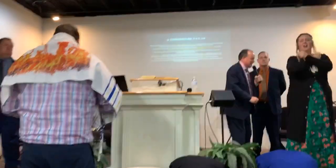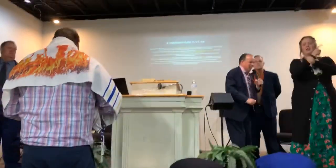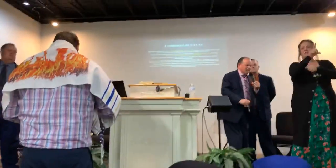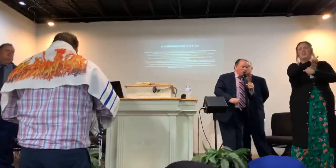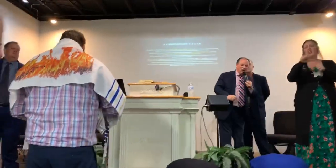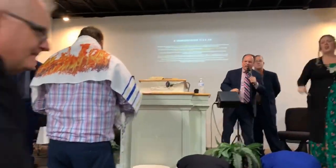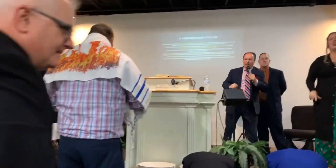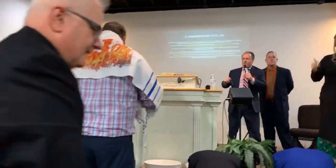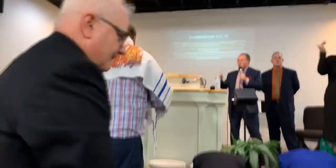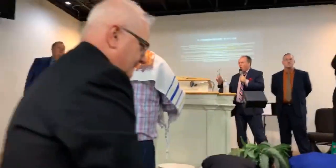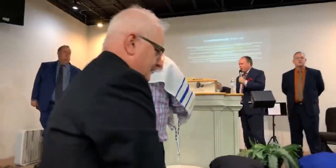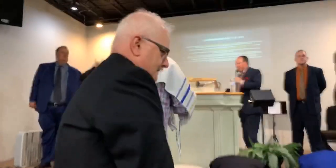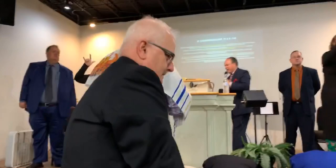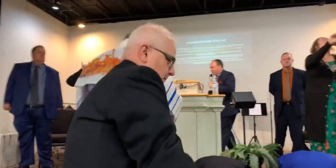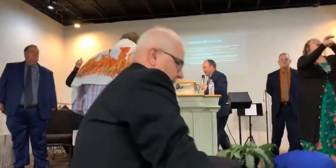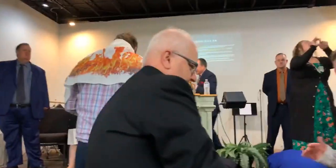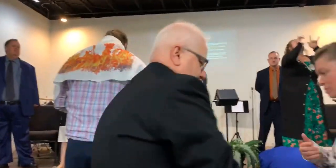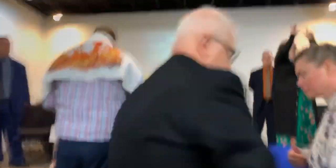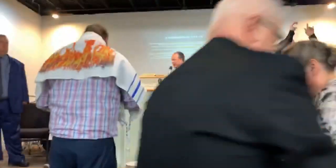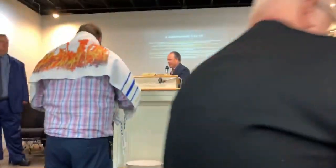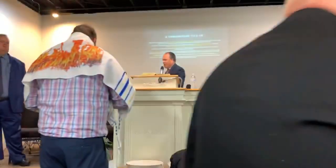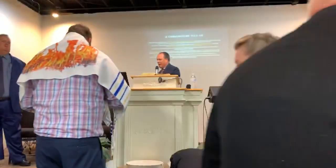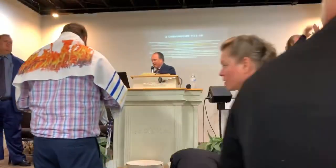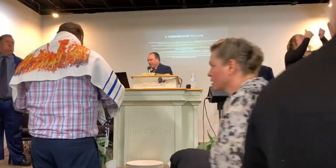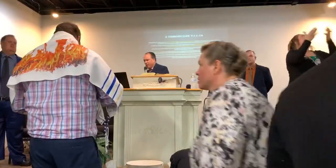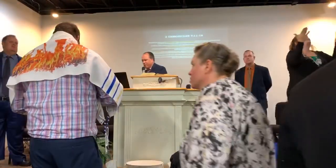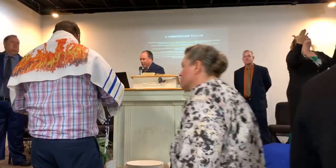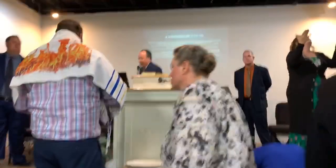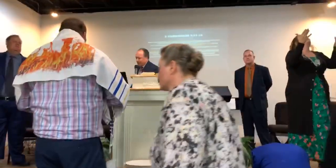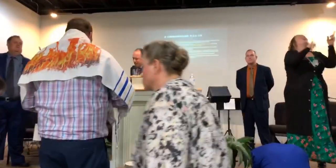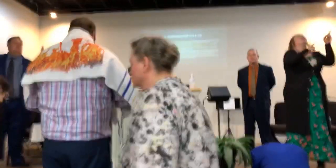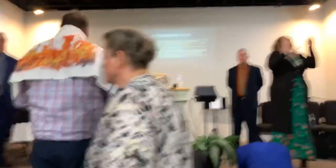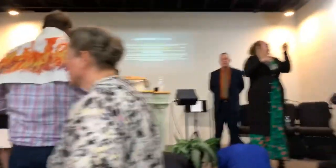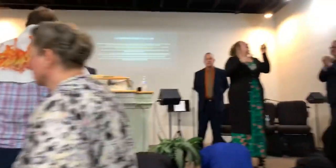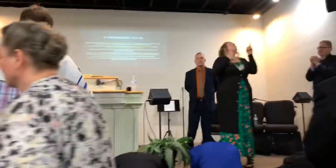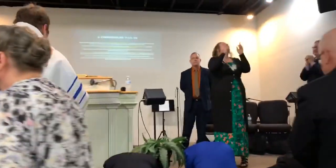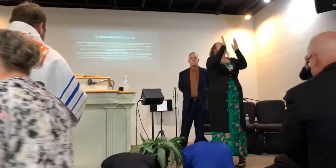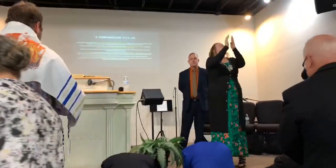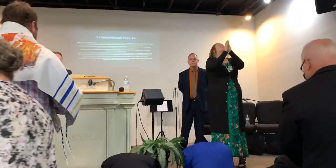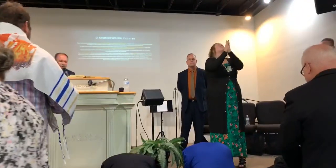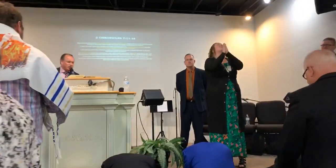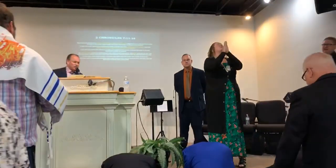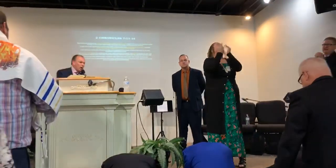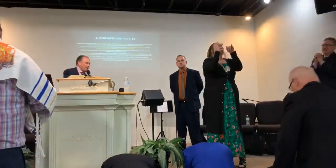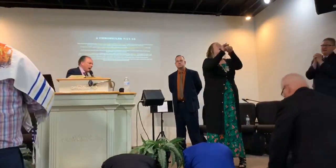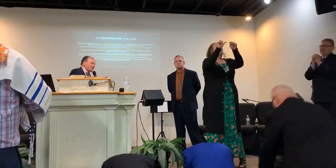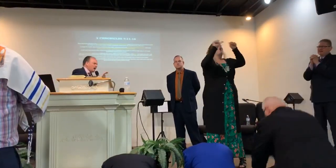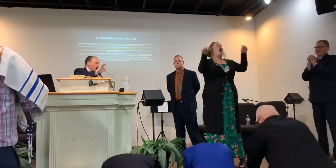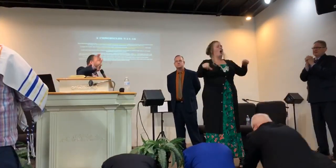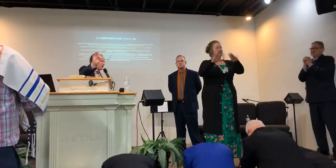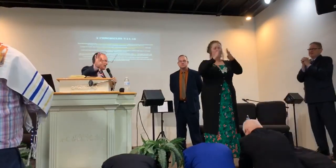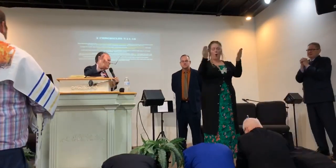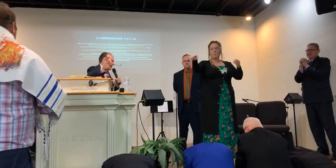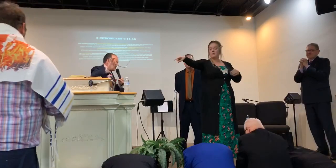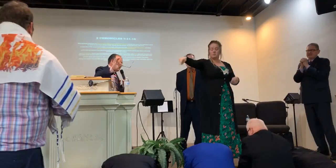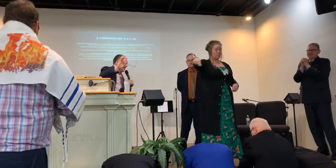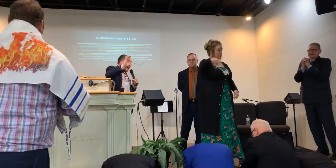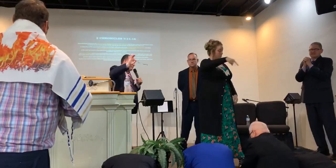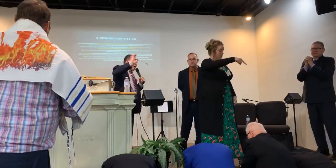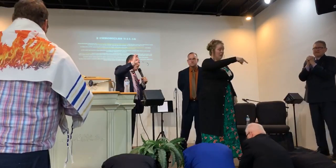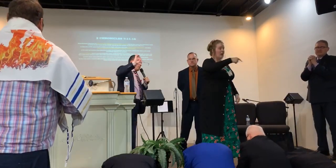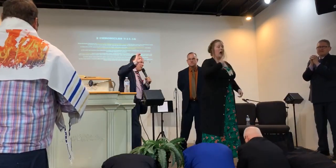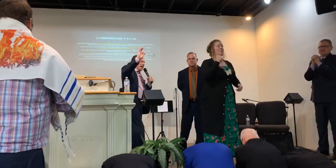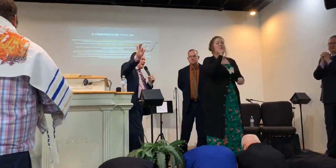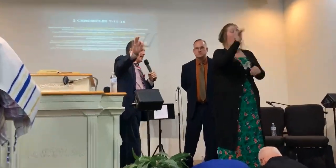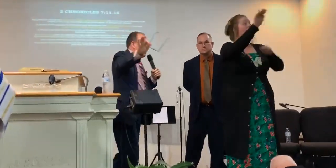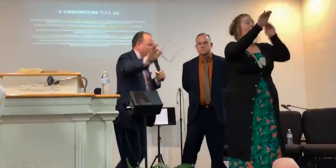tonight. Lord, I love you more than anything tonight. Come on, let it be your prayer tonight. This altar is open. I'm not calling anybody.